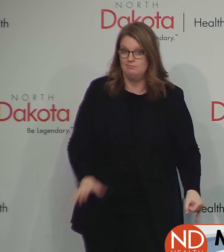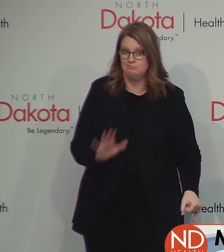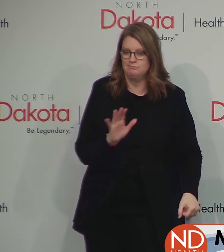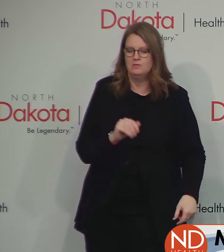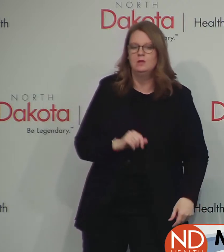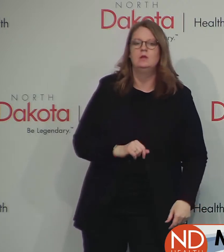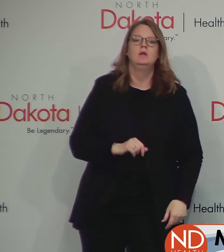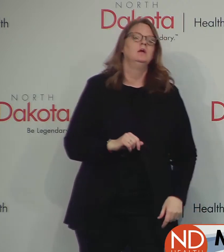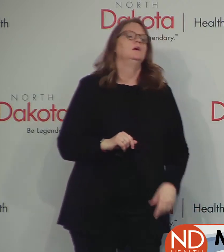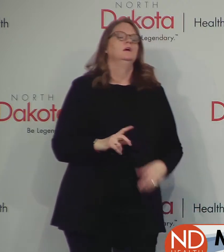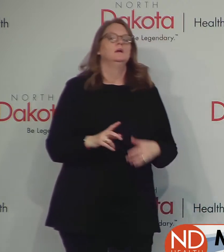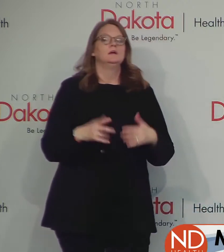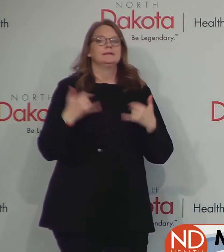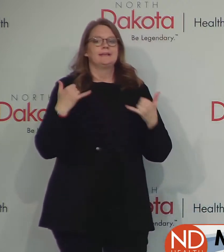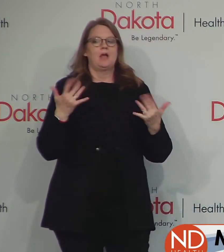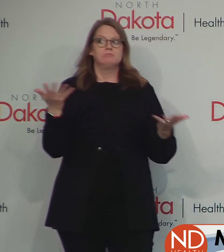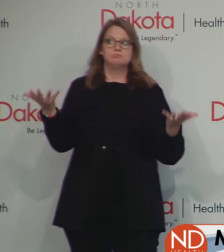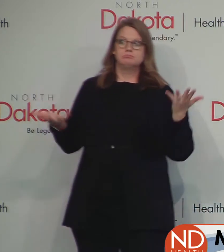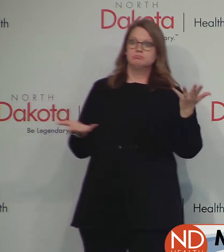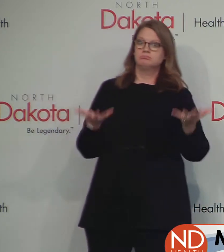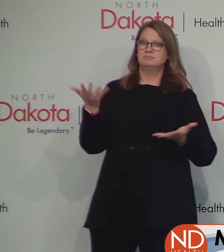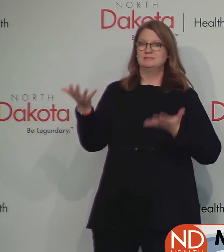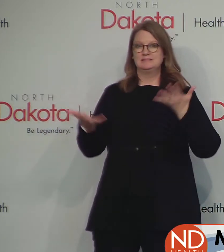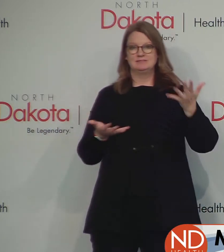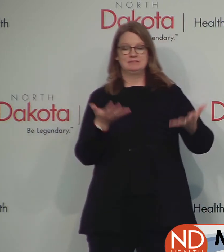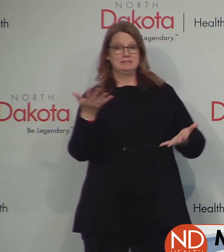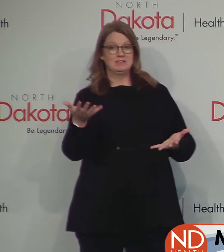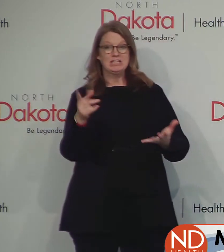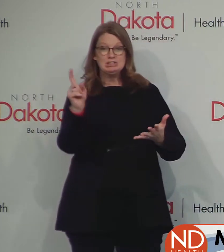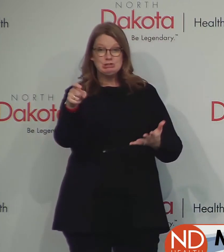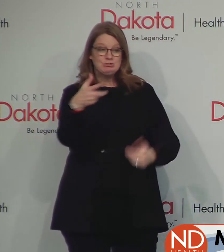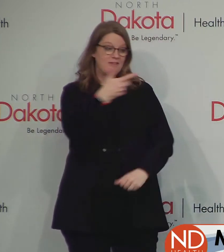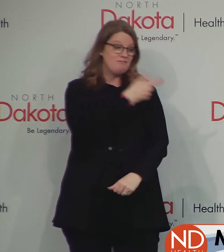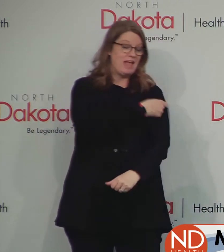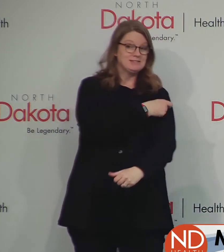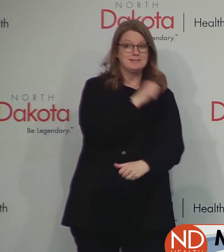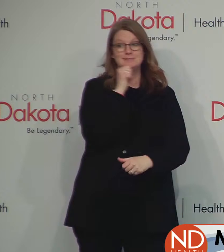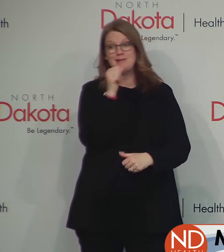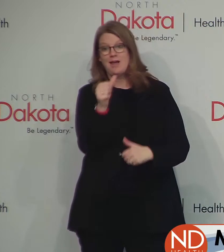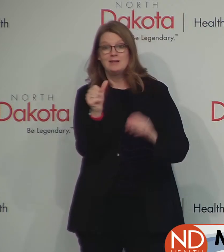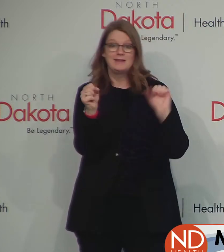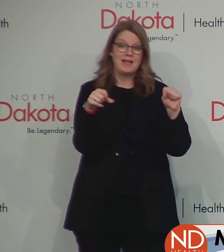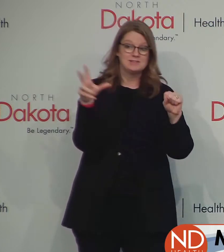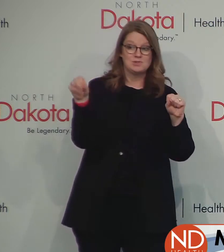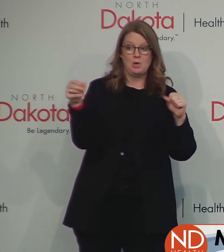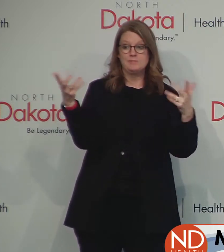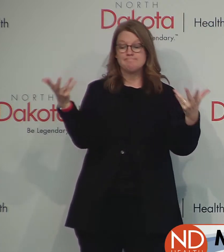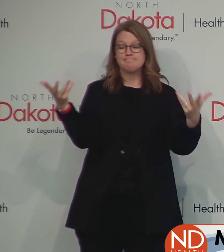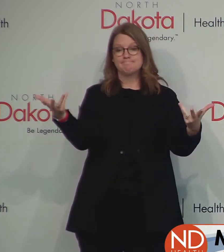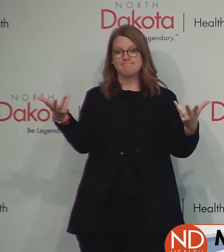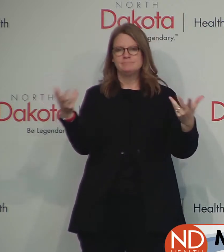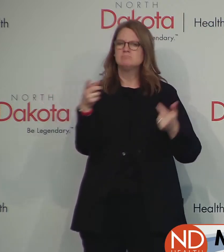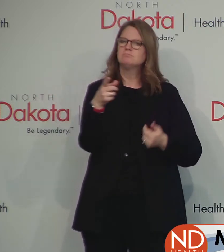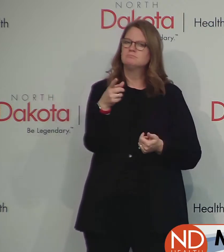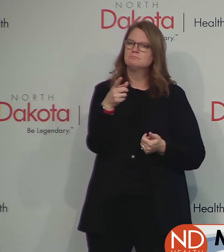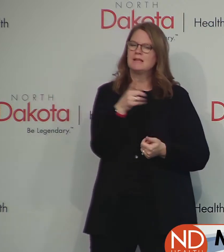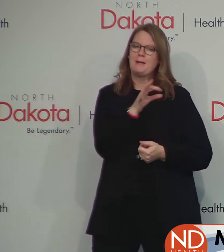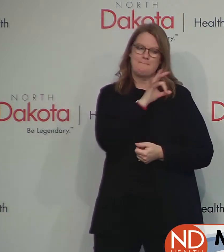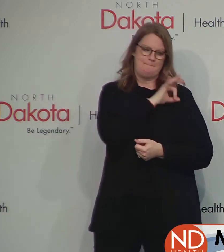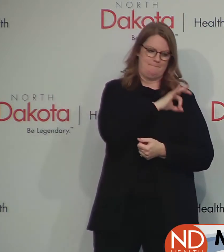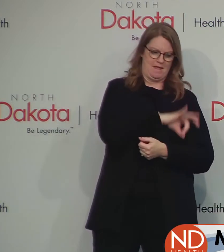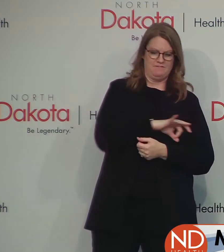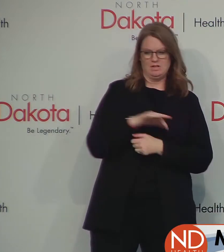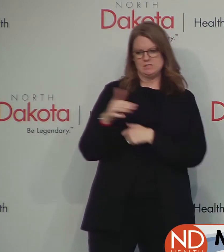When trying to make a decision on whether or not to receive COVID-19, we really want people to weigh the benefits and